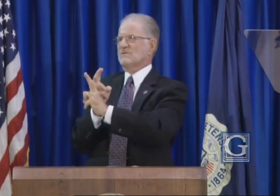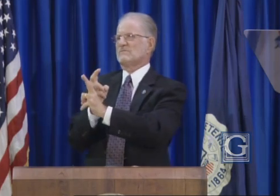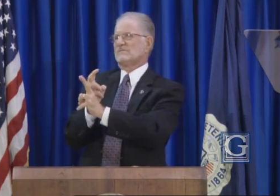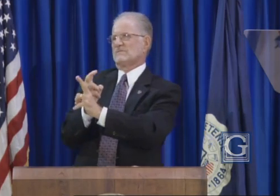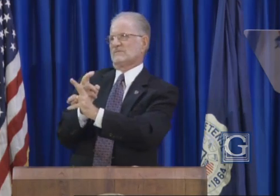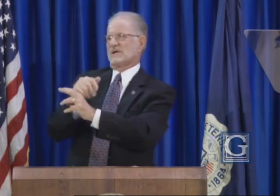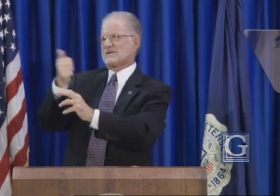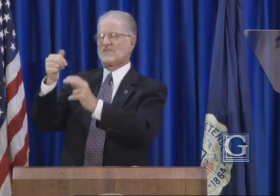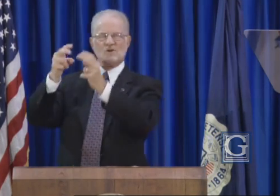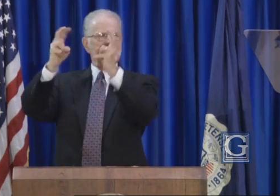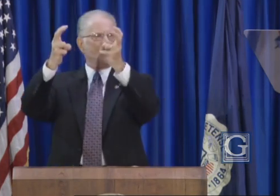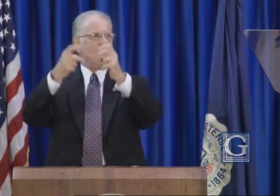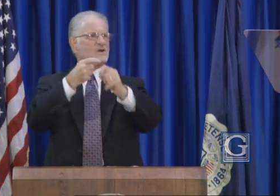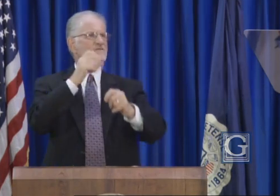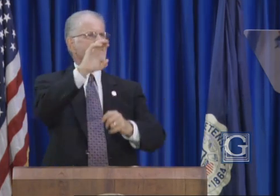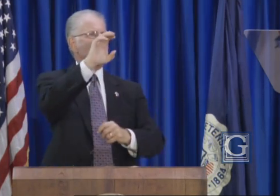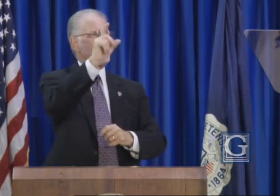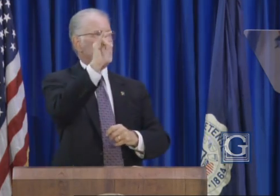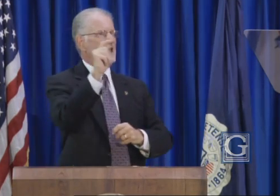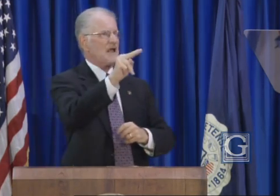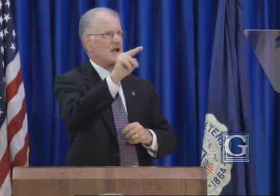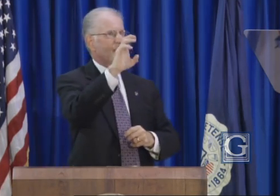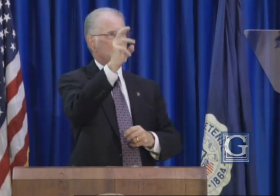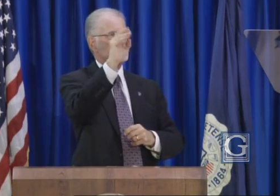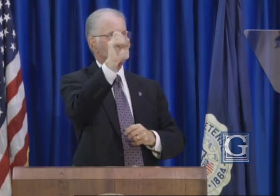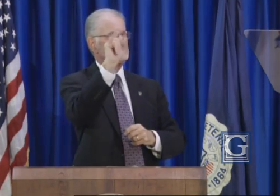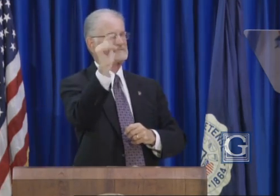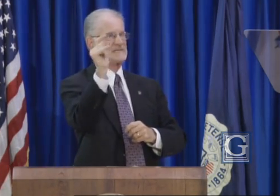Let me borrow from Clayton Christensen,